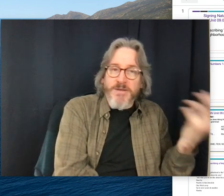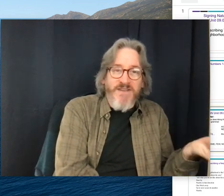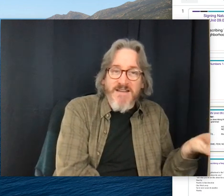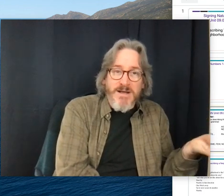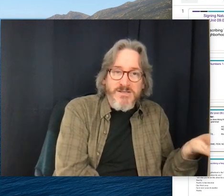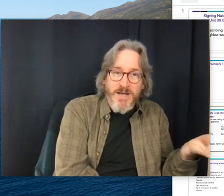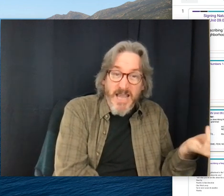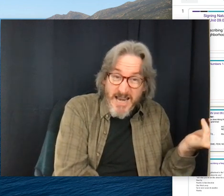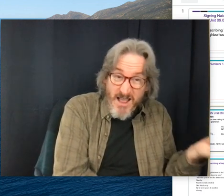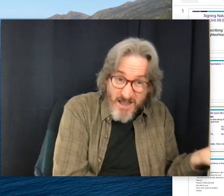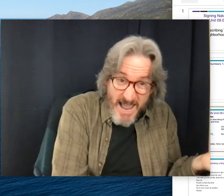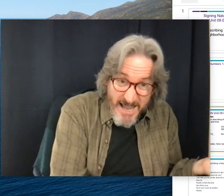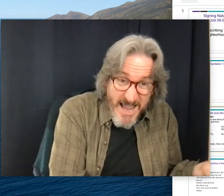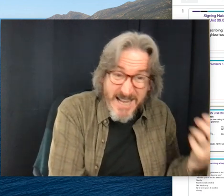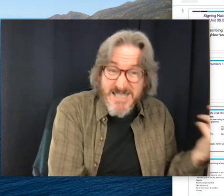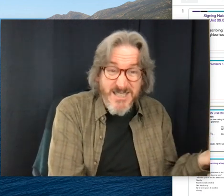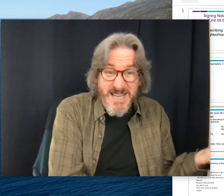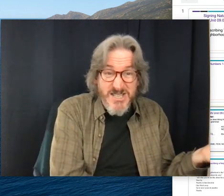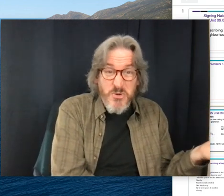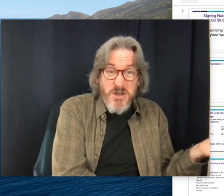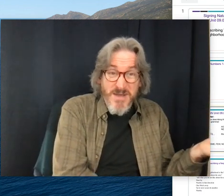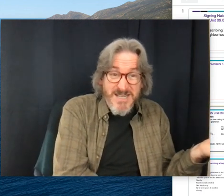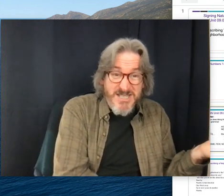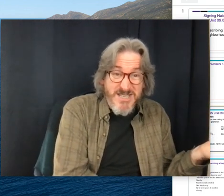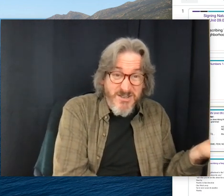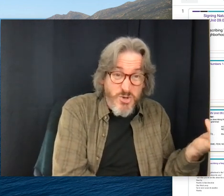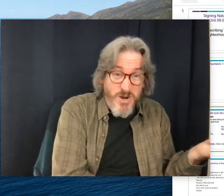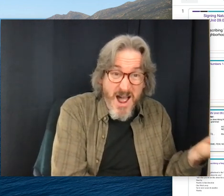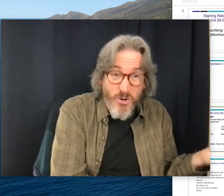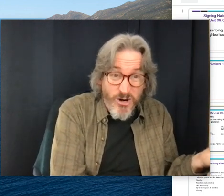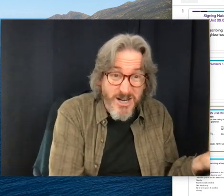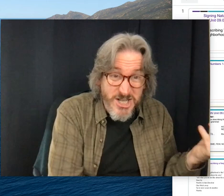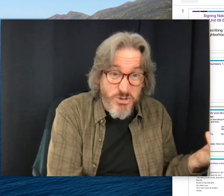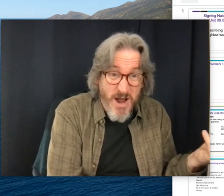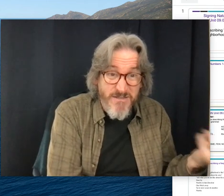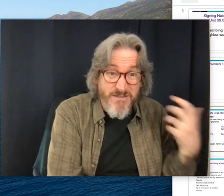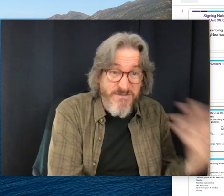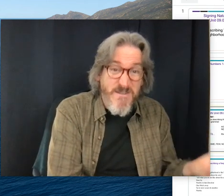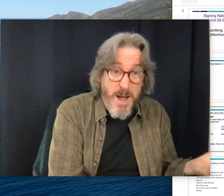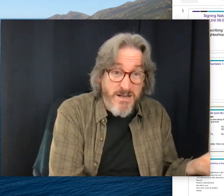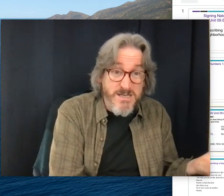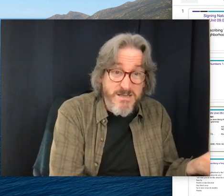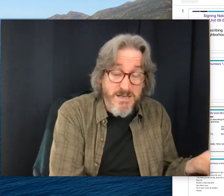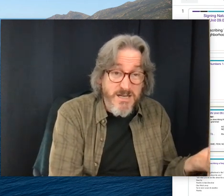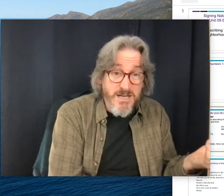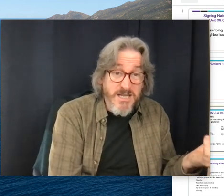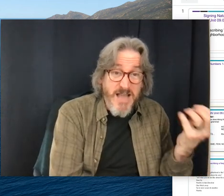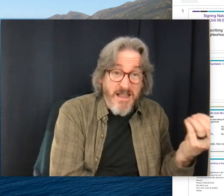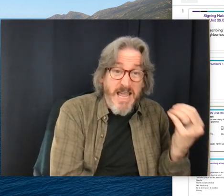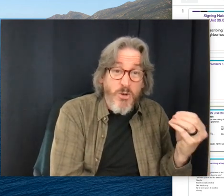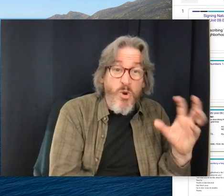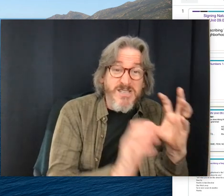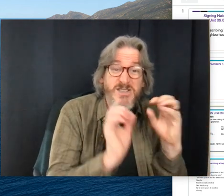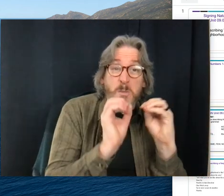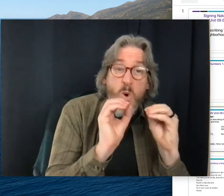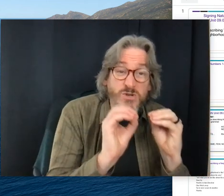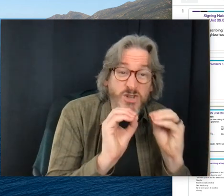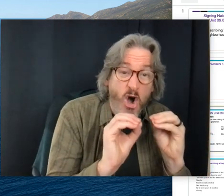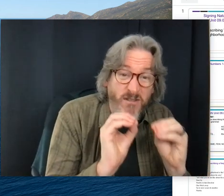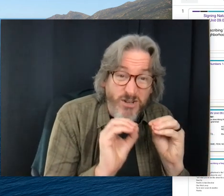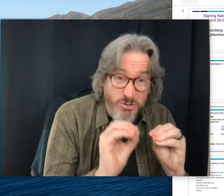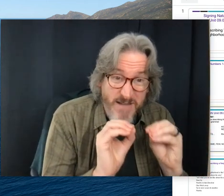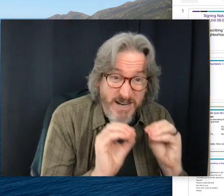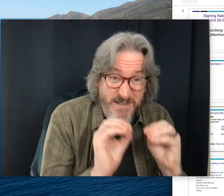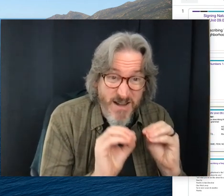it could be 5 miles away. In LA, it still takes 30 minutes to an hour to drive 5 miles. LA was the